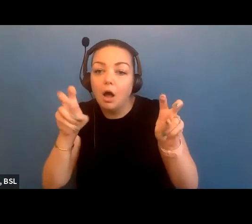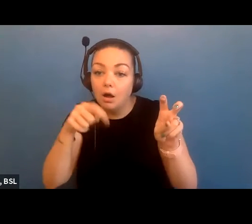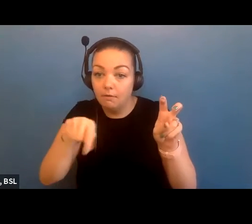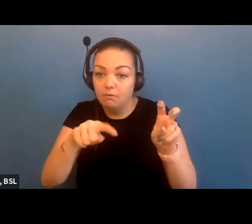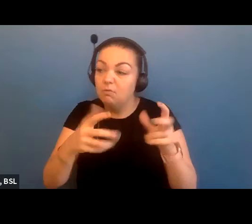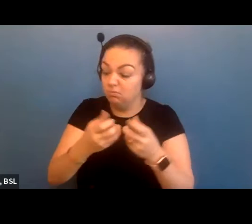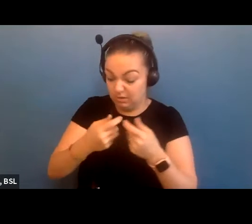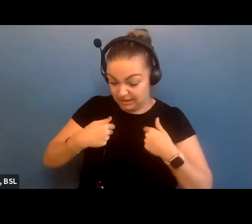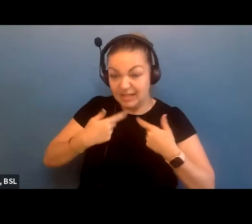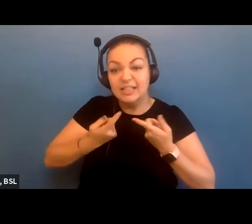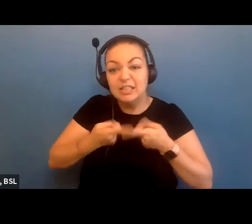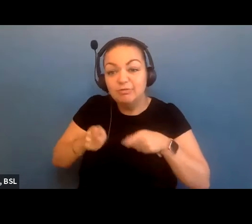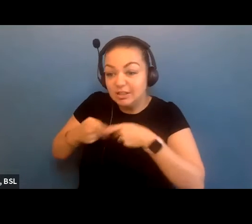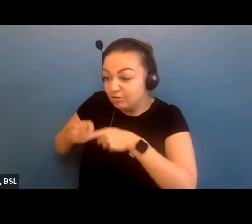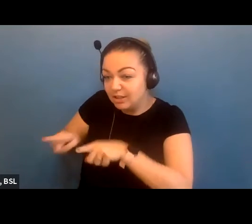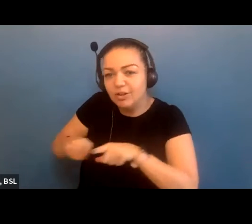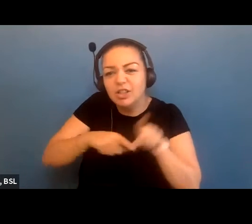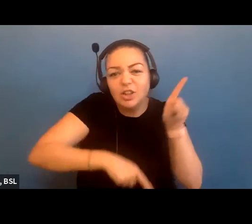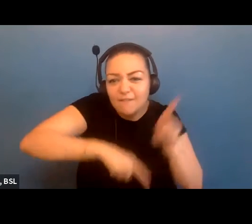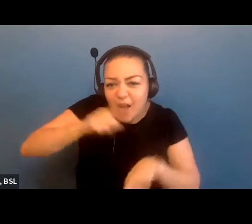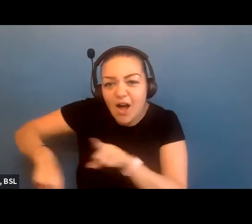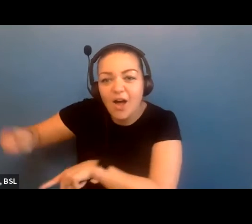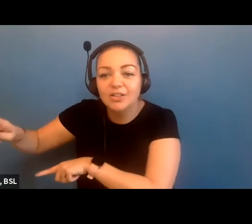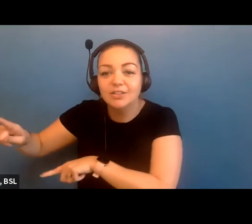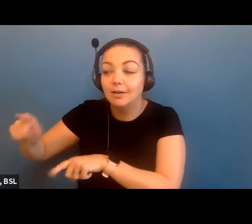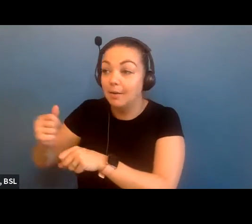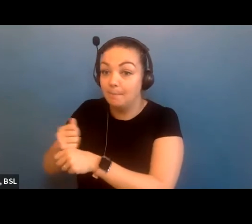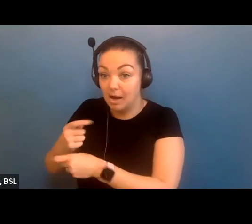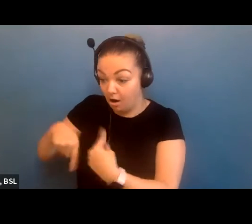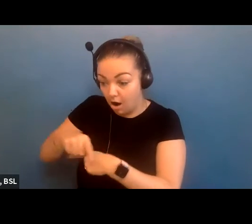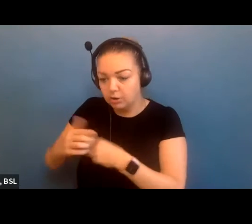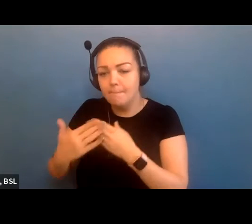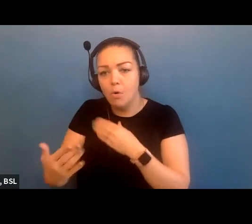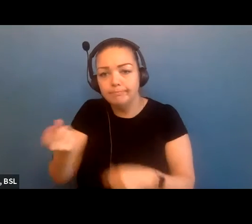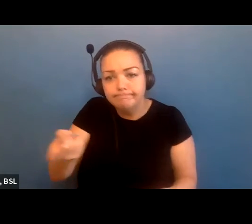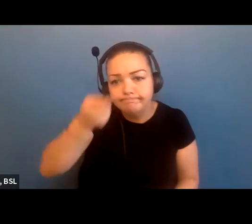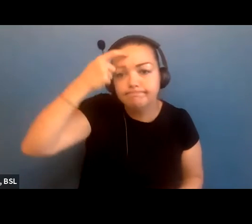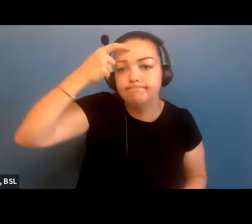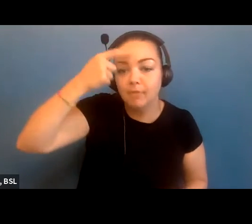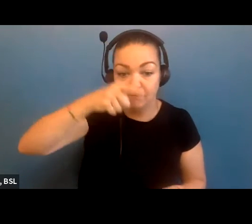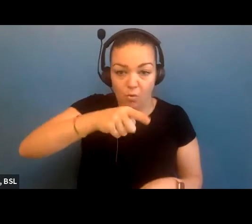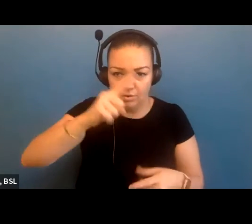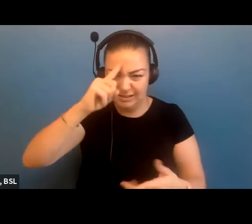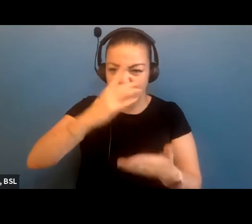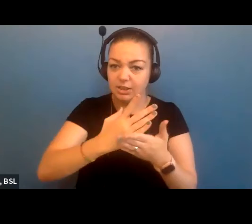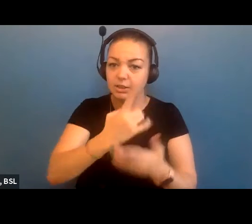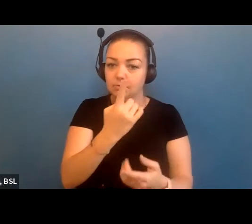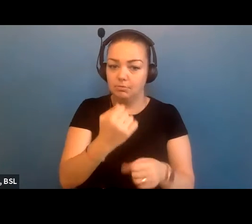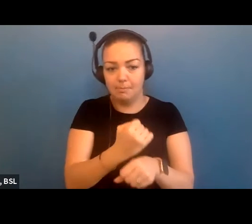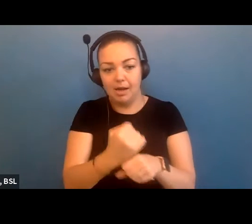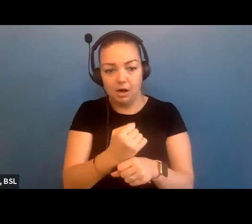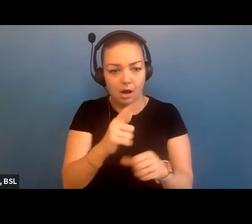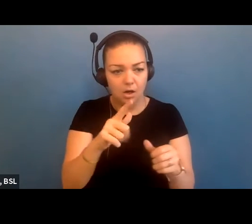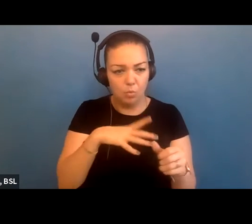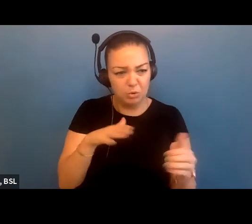differences and all of our diversity, at the forefront of the minds of the decision makers responsible for how something ends up being